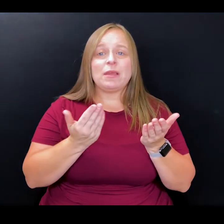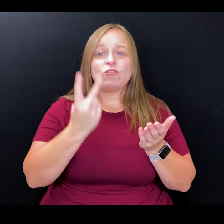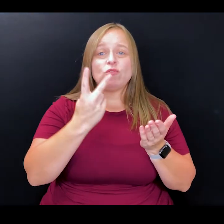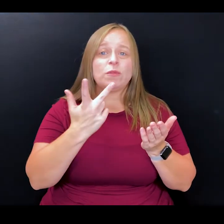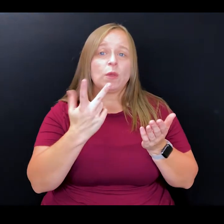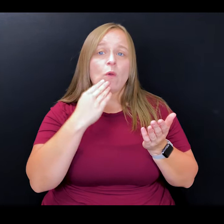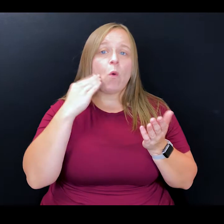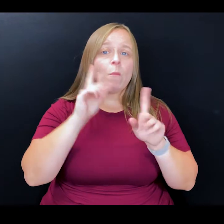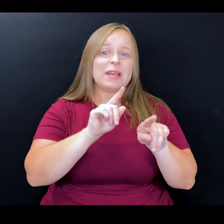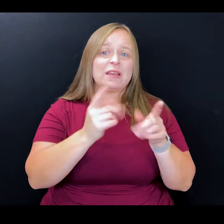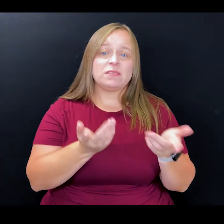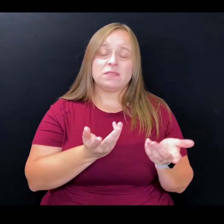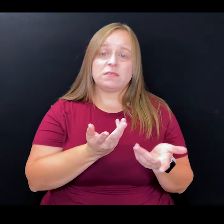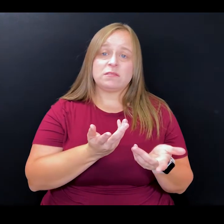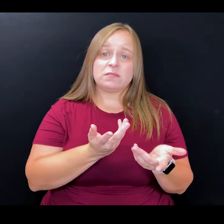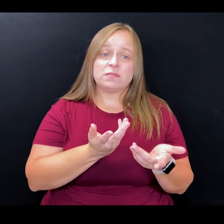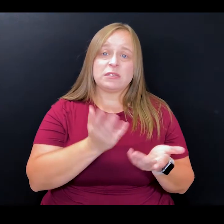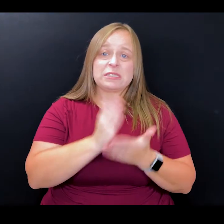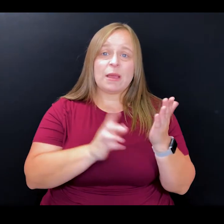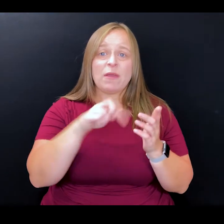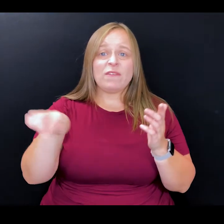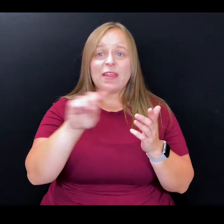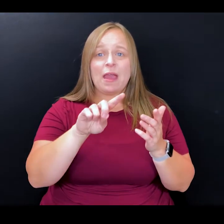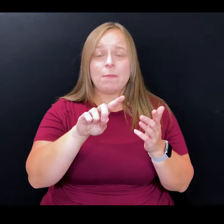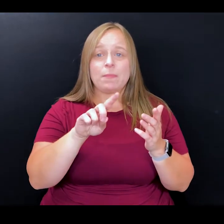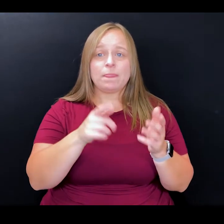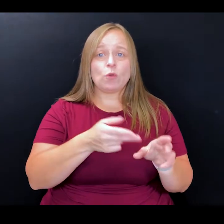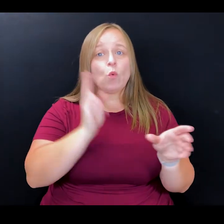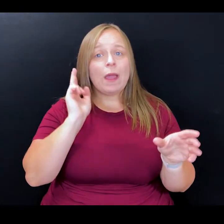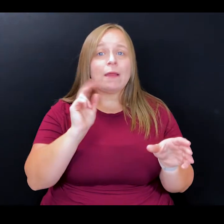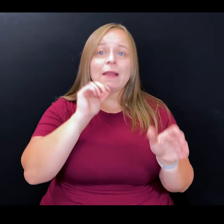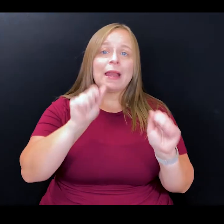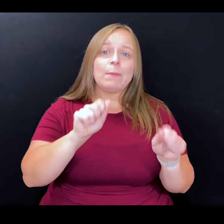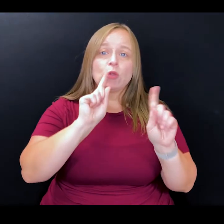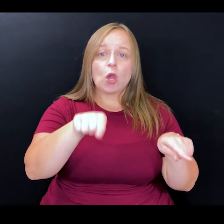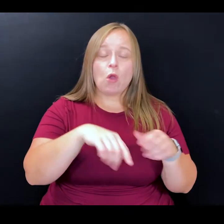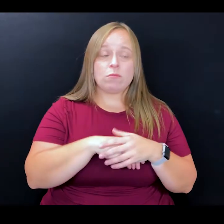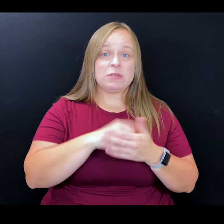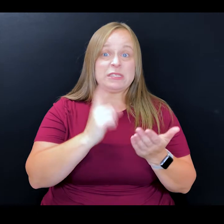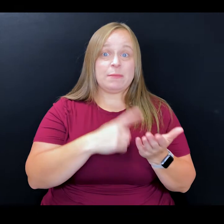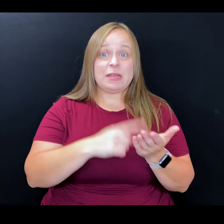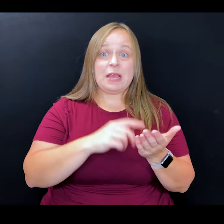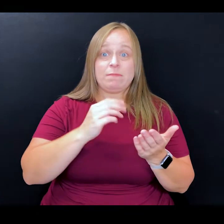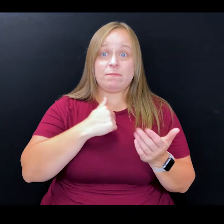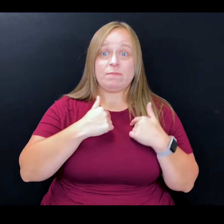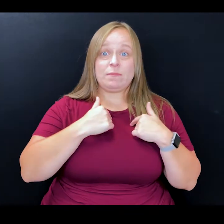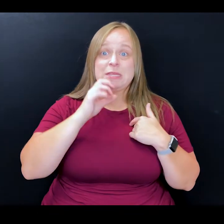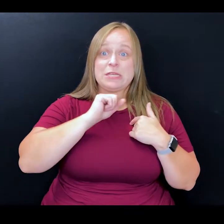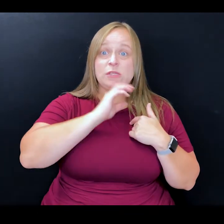had 2 or 3 home attendants and some of them were not, quit or were not able to make it. Sometimes